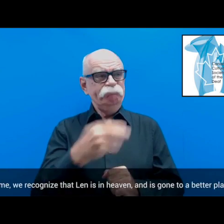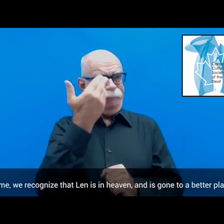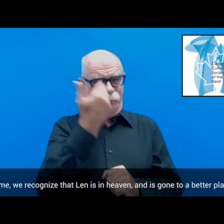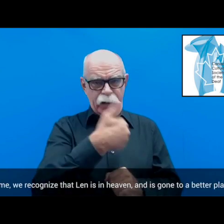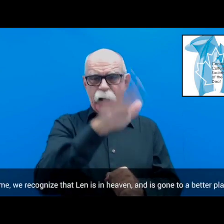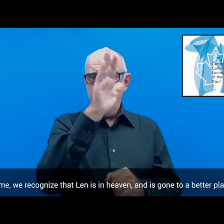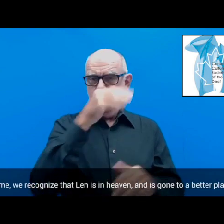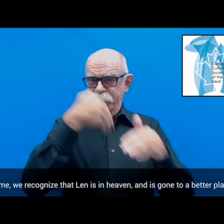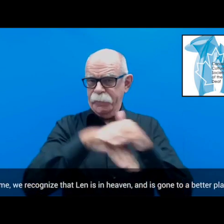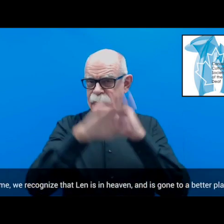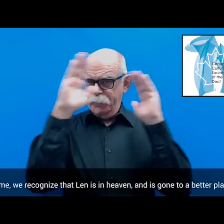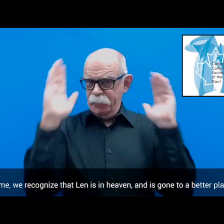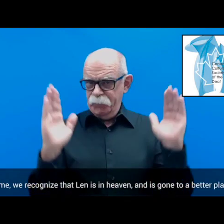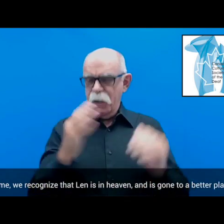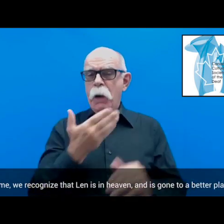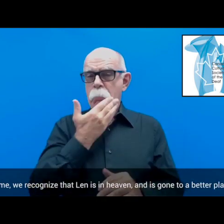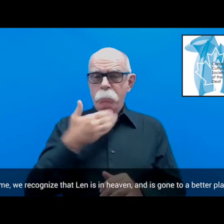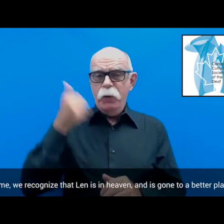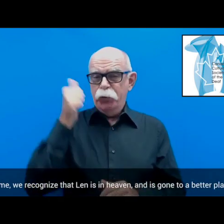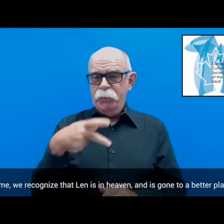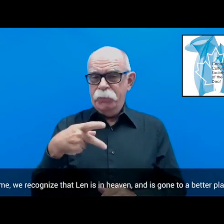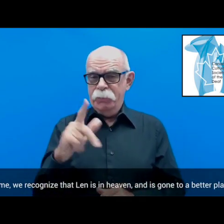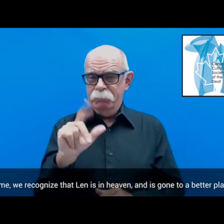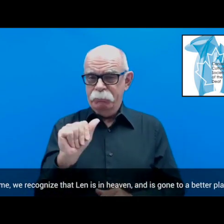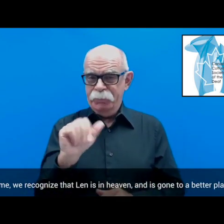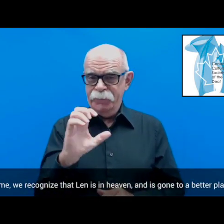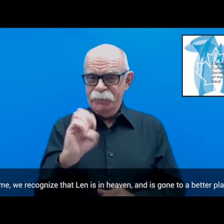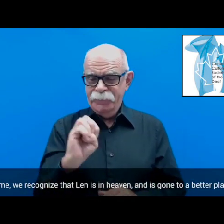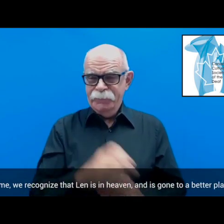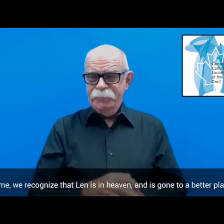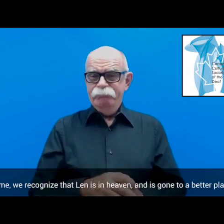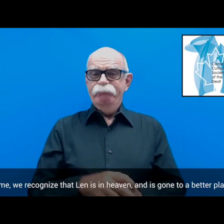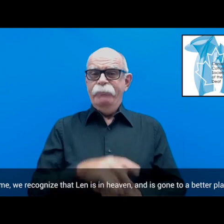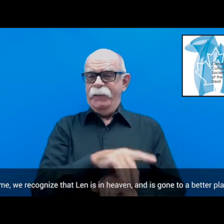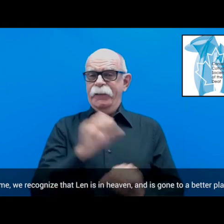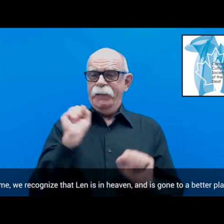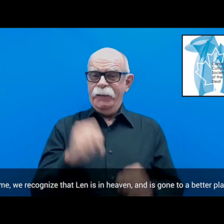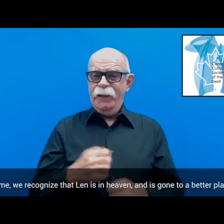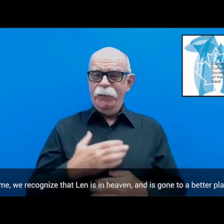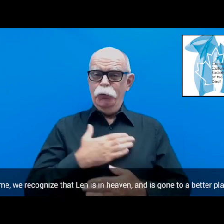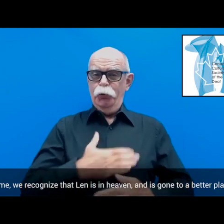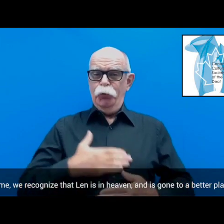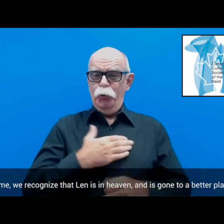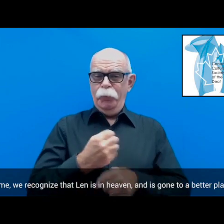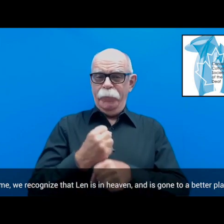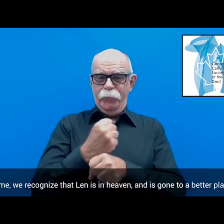At this time, we recognize that Len is in heaven and has gone to a better place,